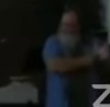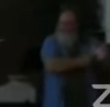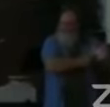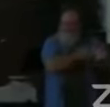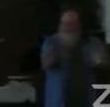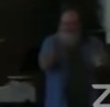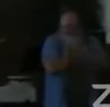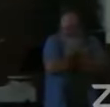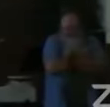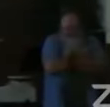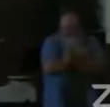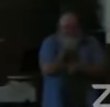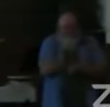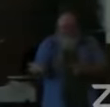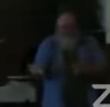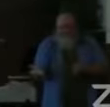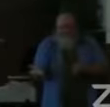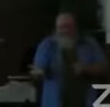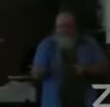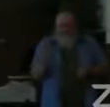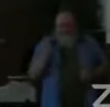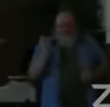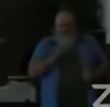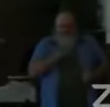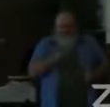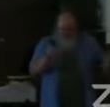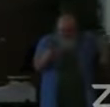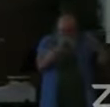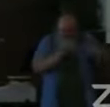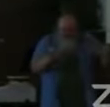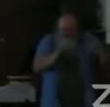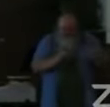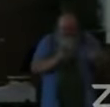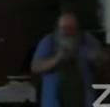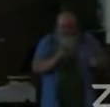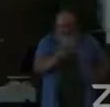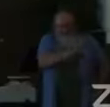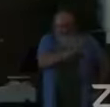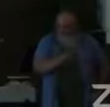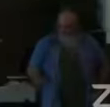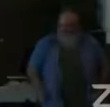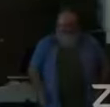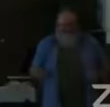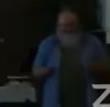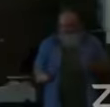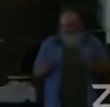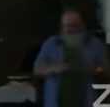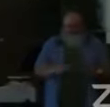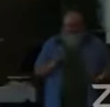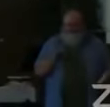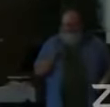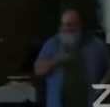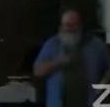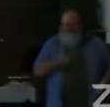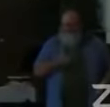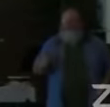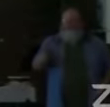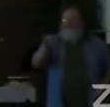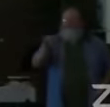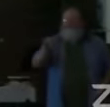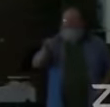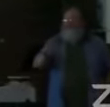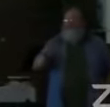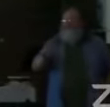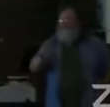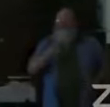this, that while we were yet sinners, Christ died for us. And in that passage of Scripture, it says, yeah, if you're good enough, someone